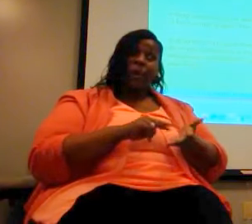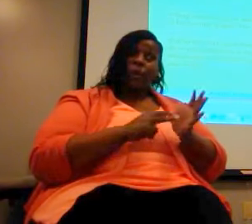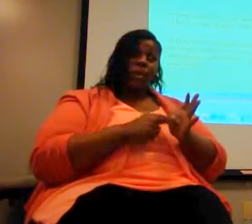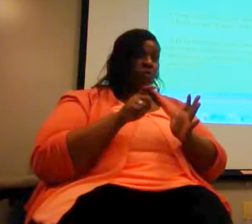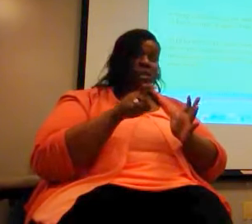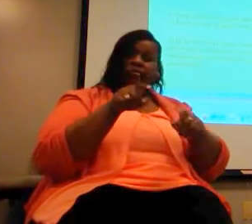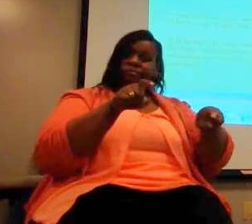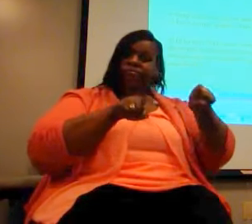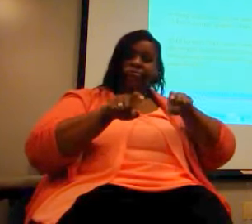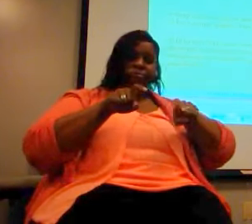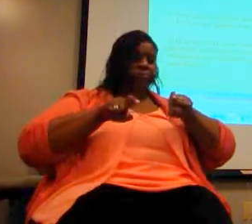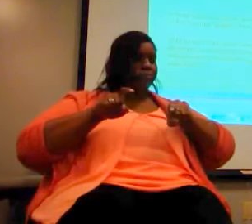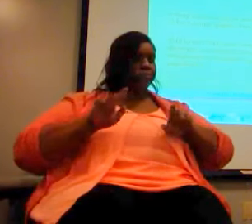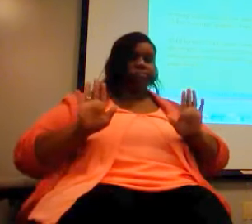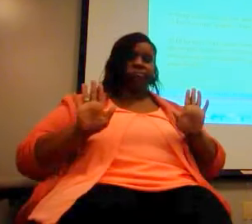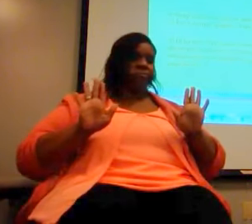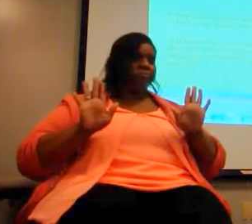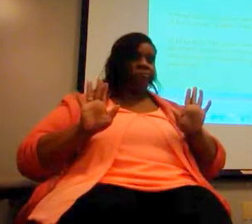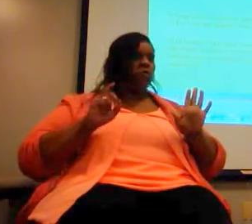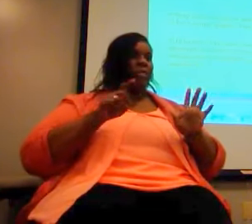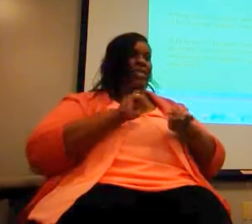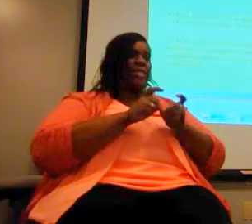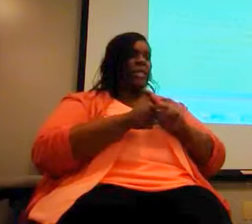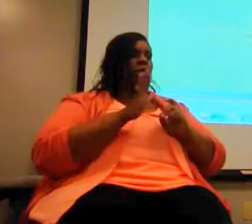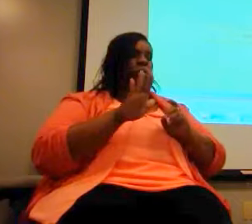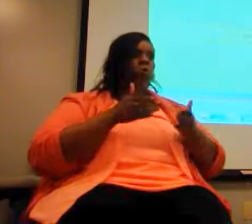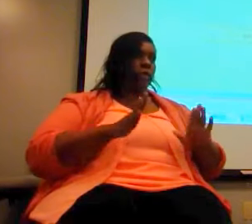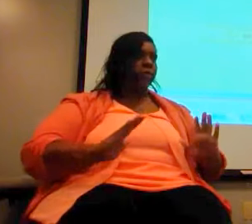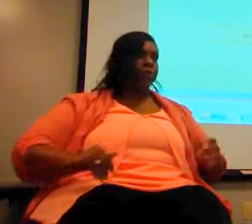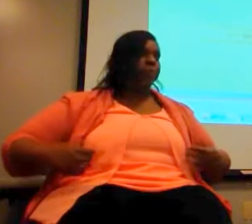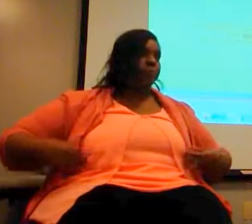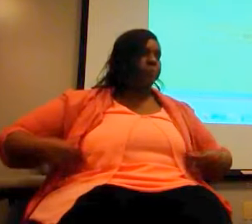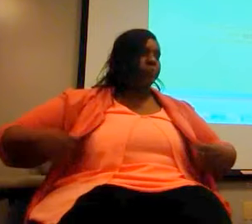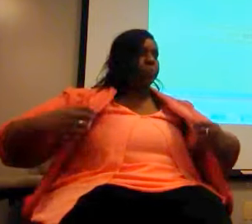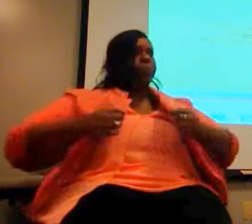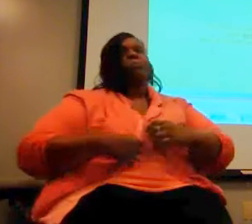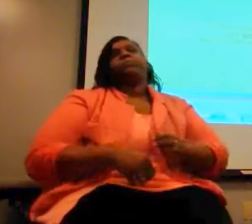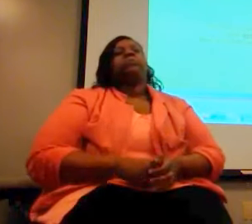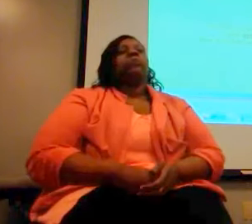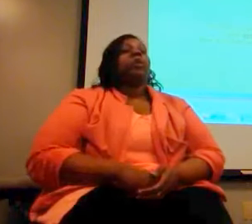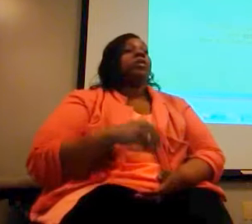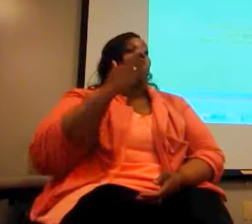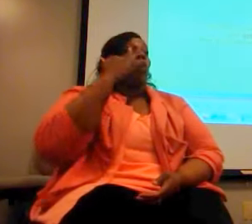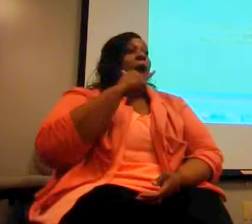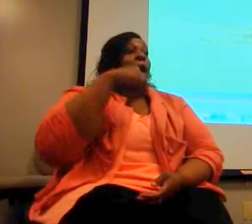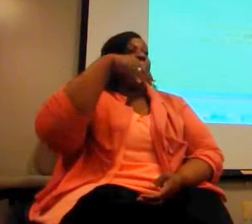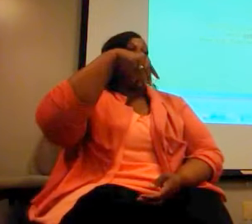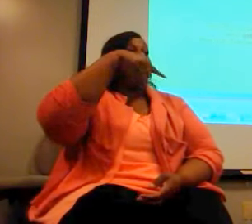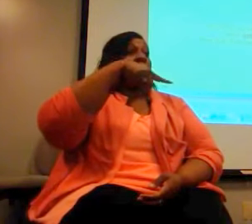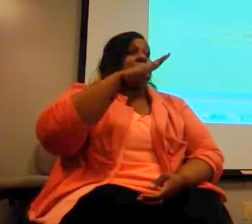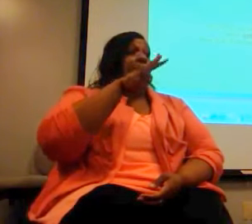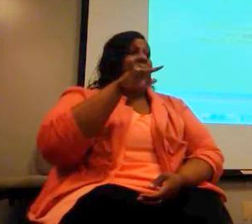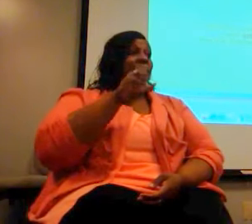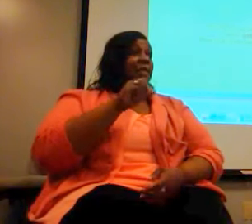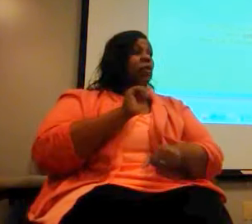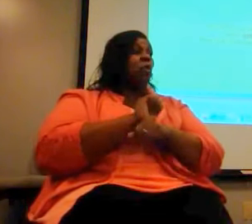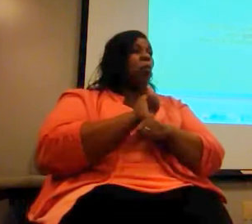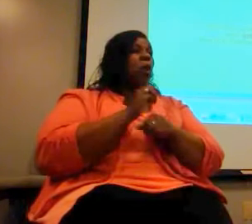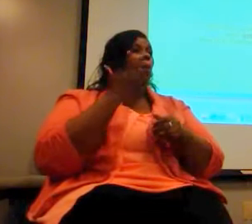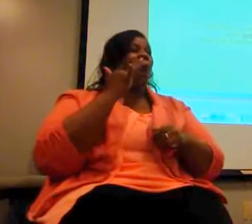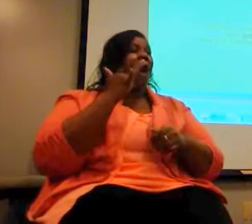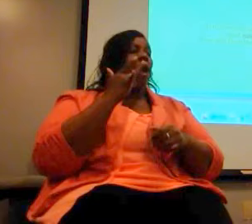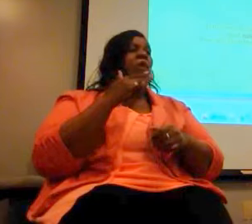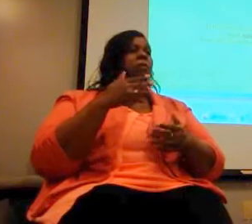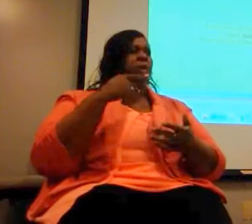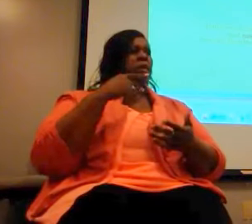up. We have to back up. We got to do things differently. So why PBIS works? Well, if children are only being told what